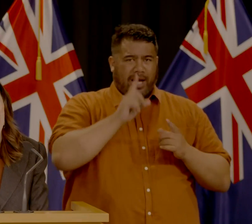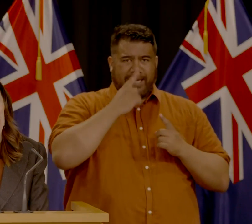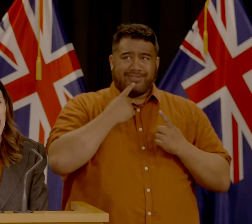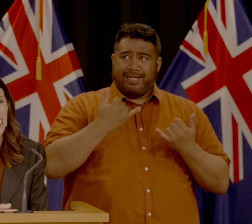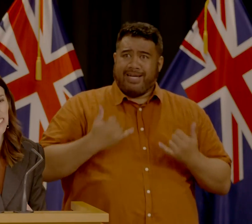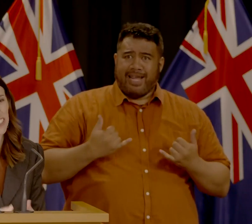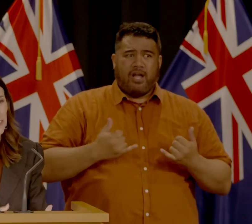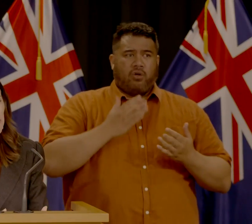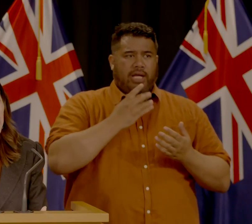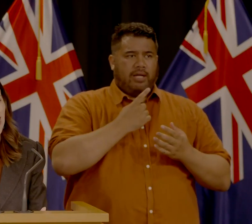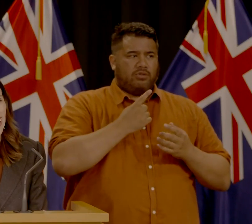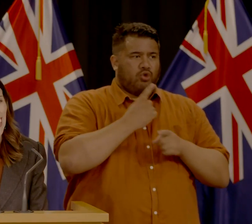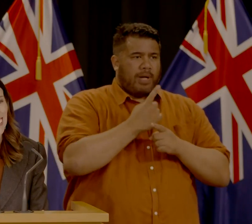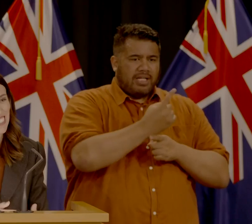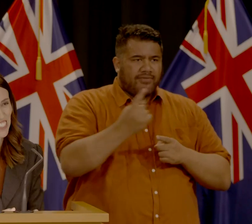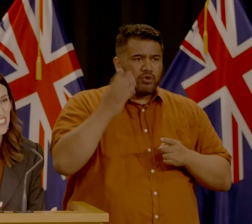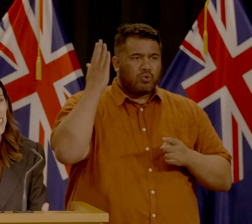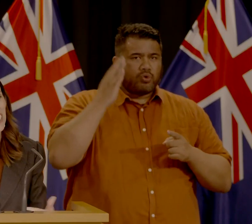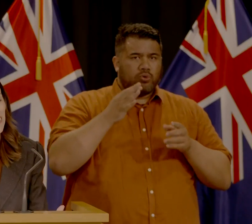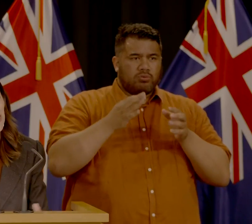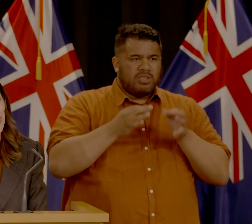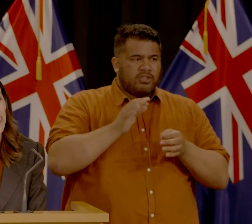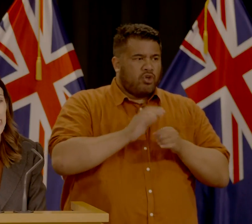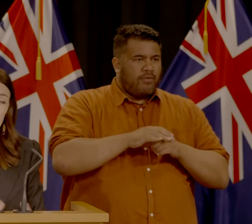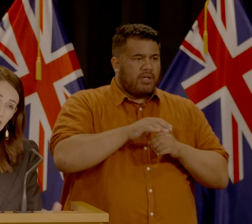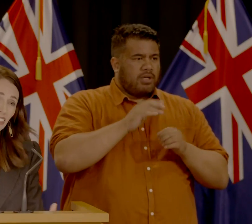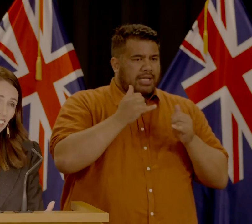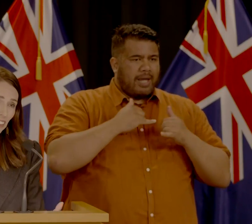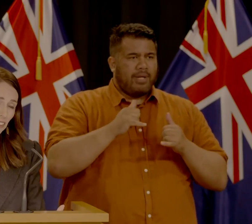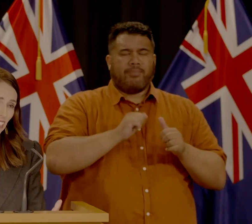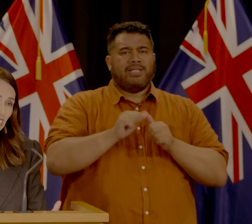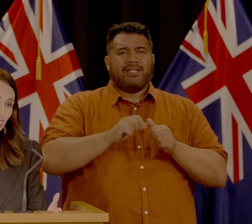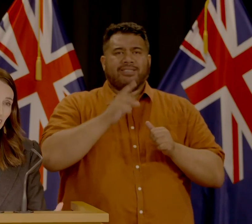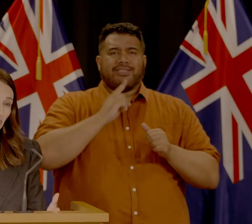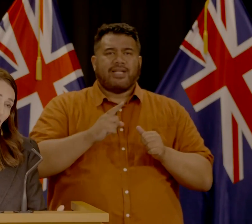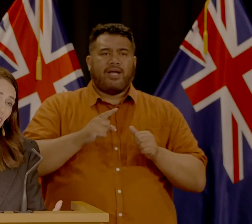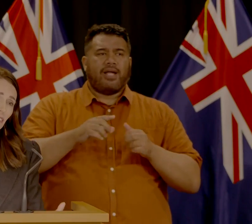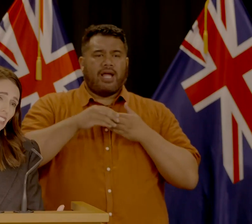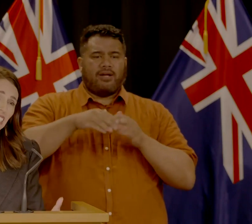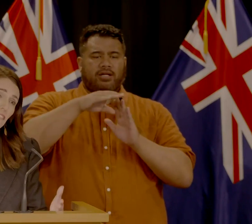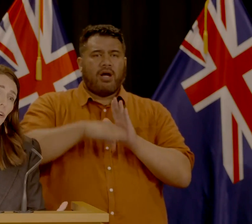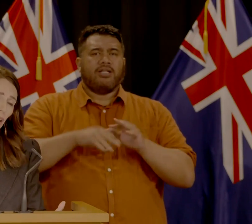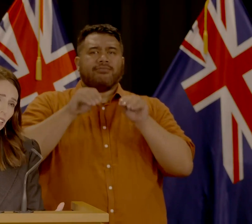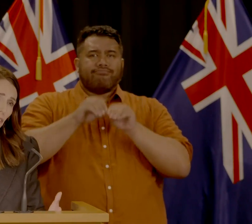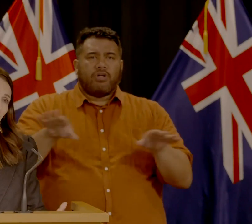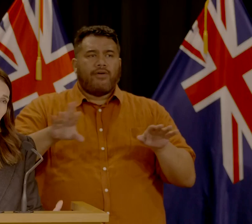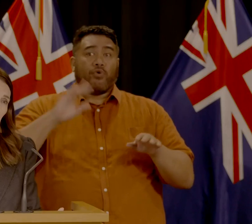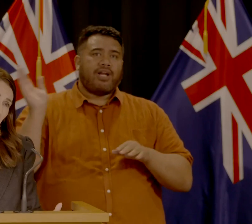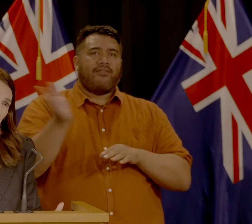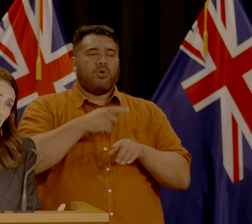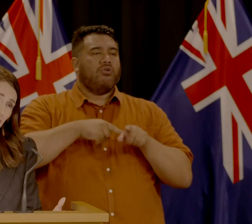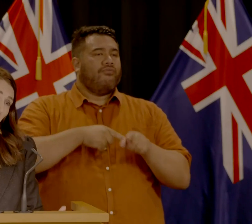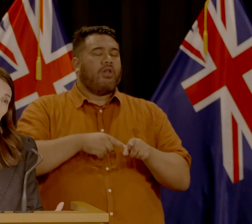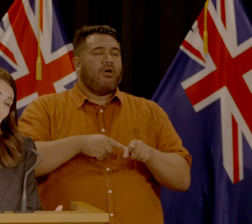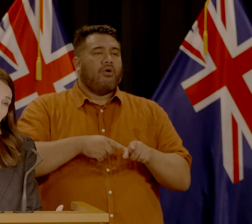give individual decisions on individual events. The best thing I can do is actually give definitive advice that everyone around the country